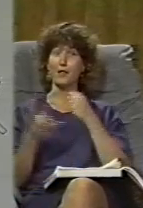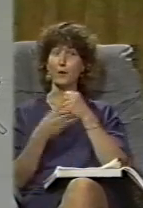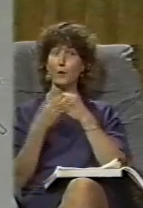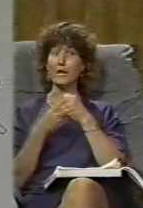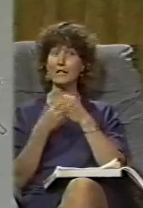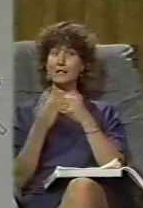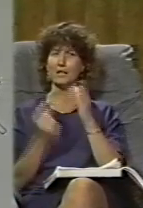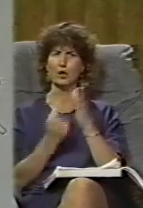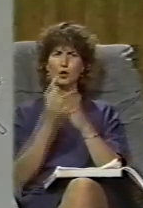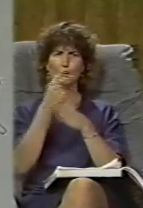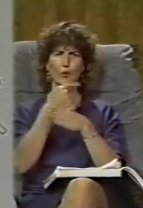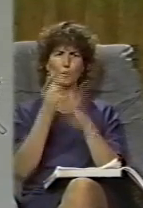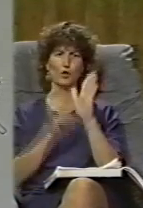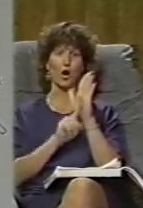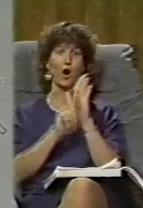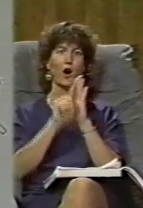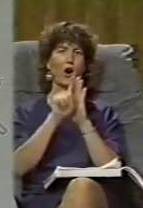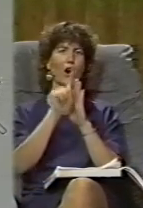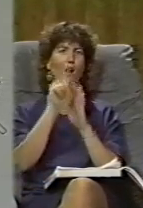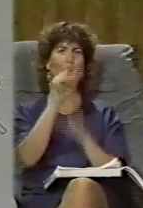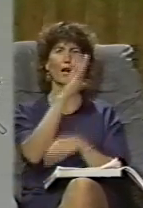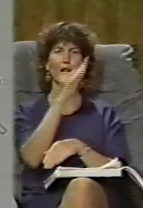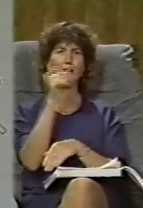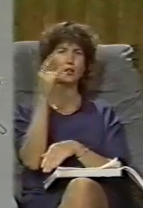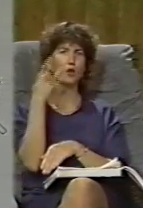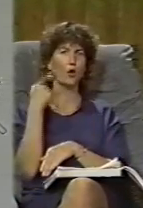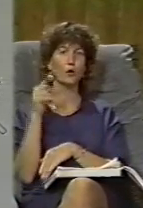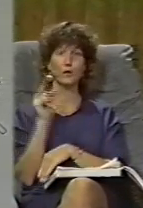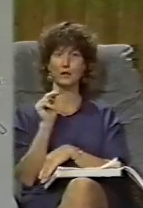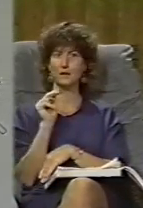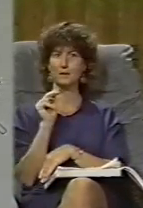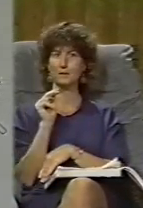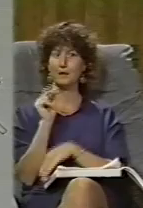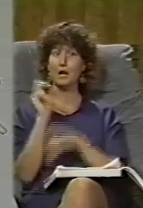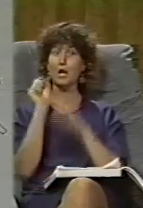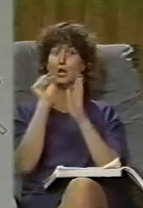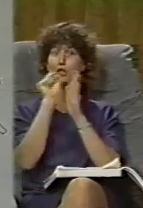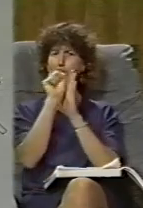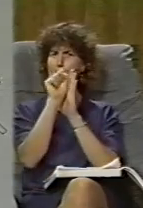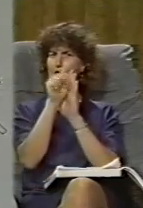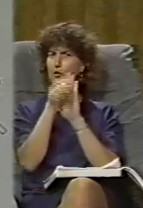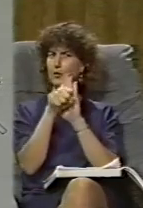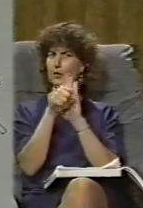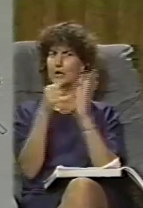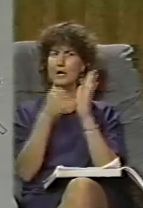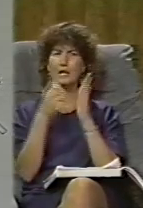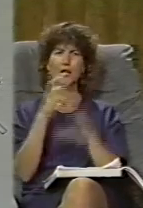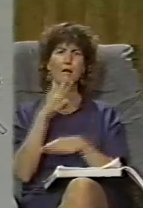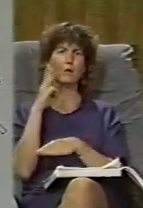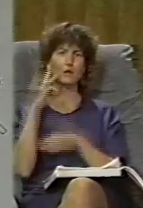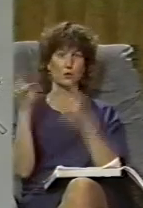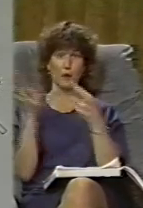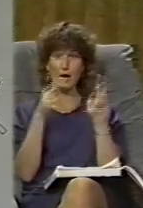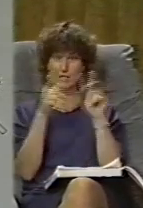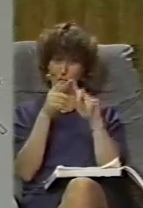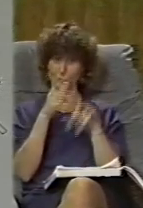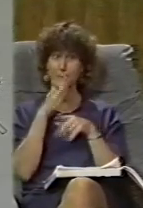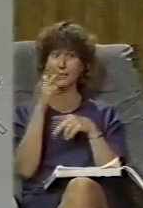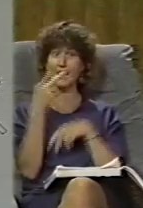The wheat grew tall and golden. Soon it was ready to be